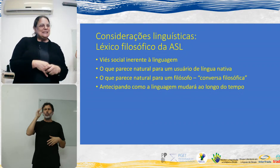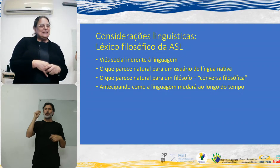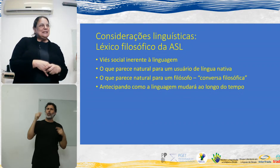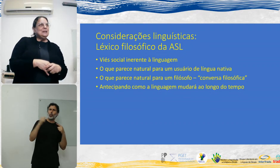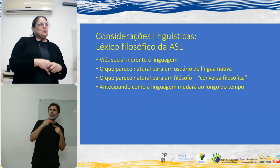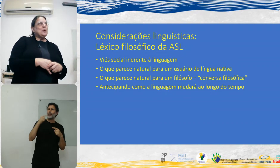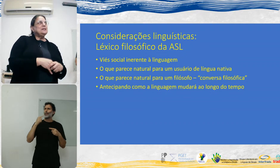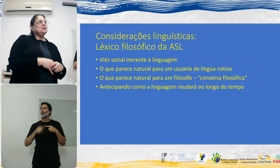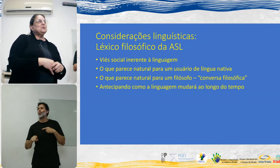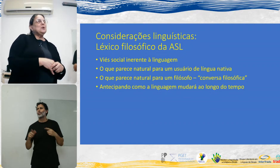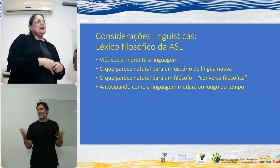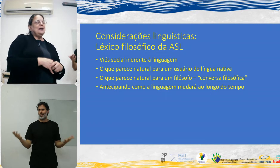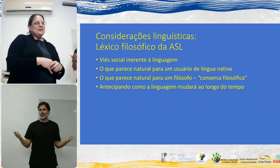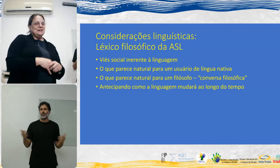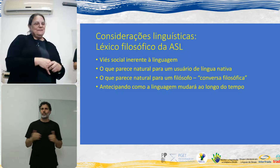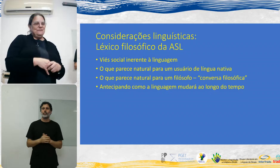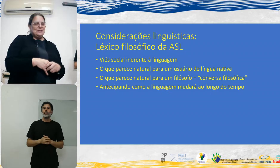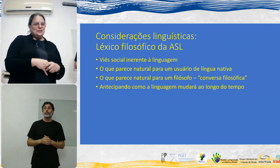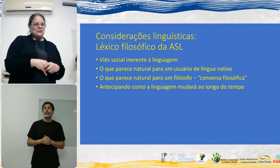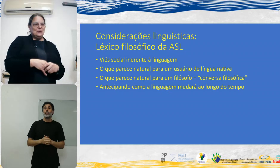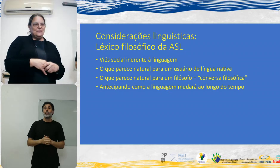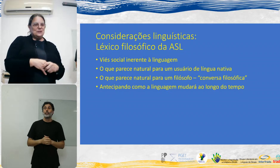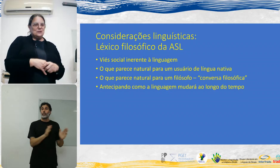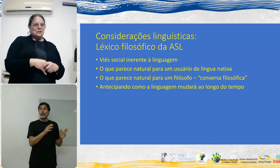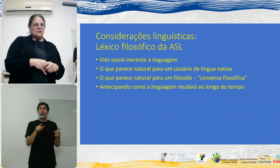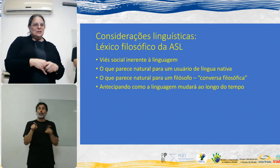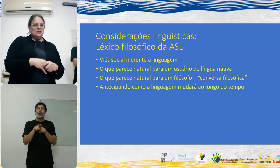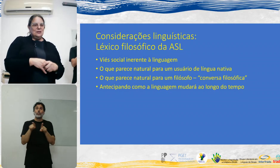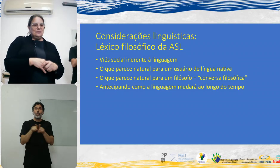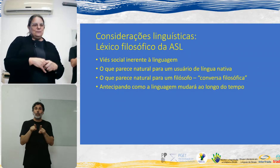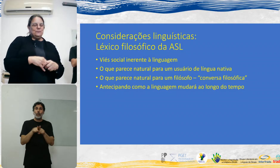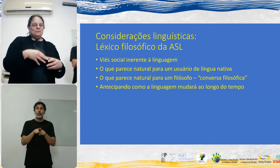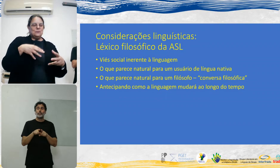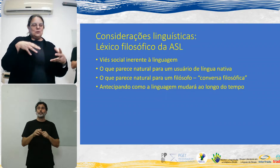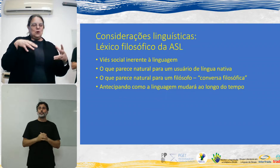is when you are having philosophical